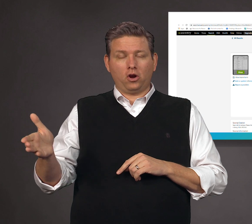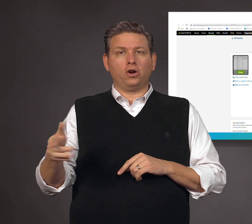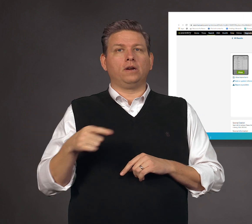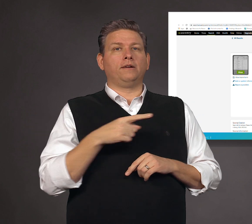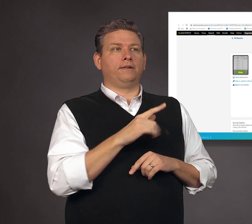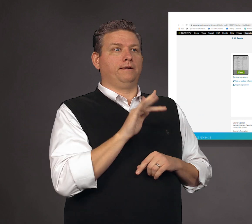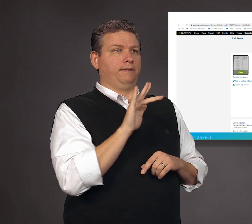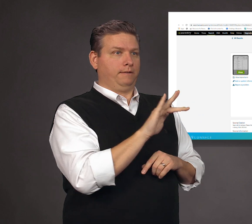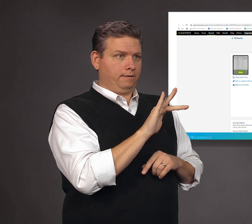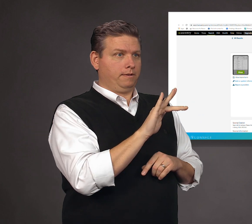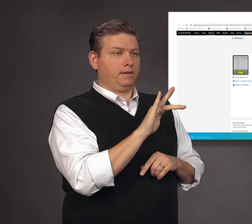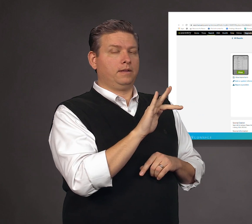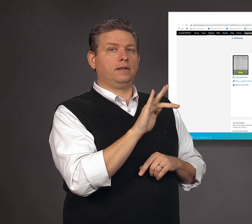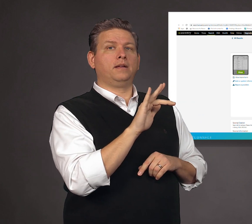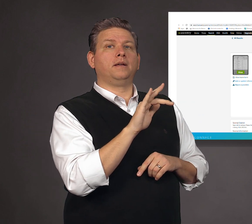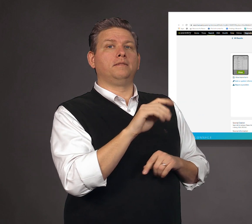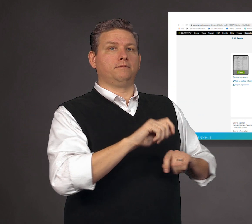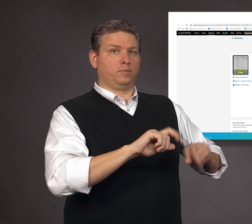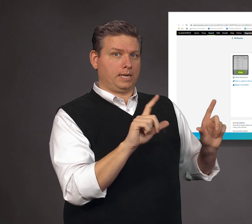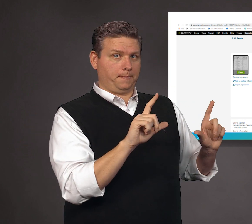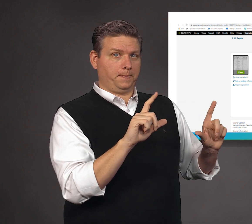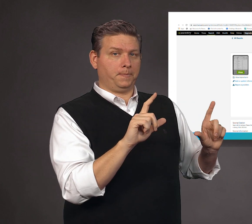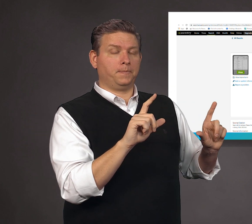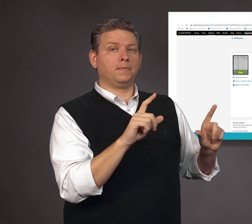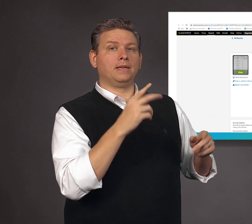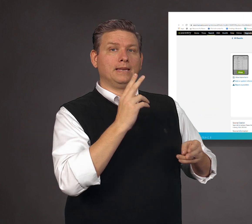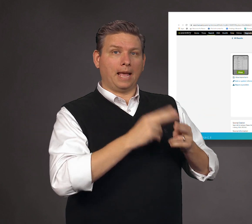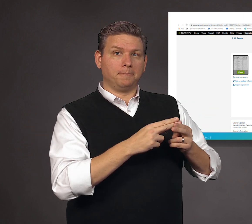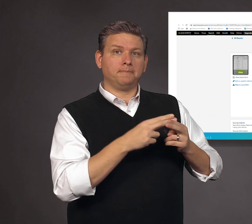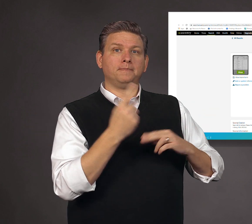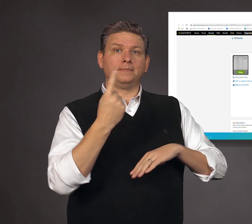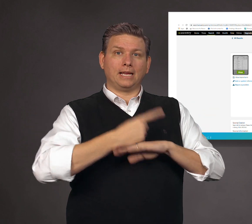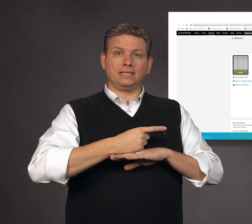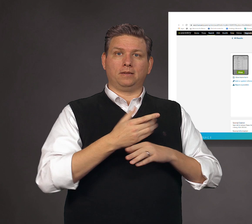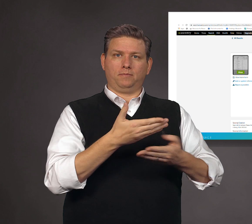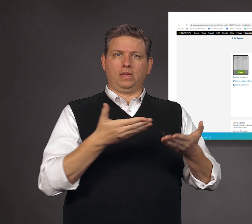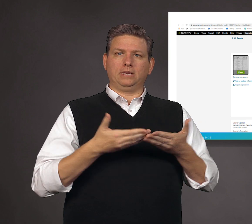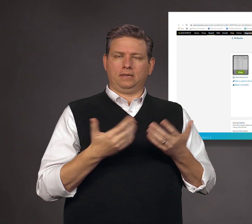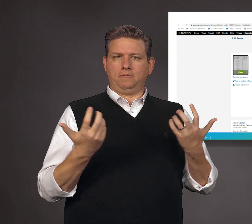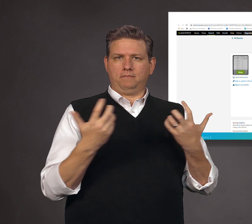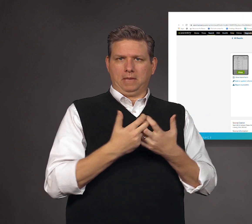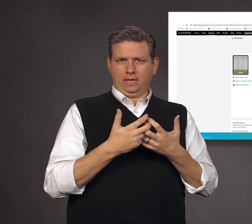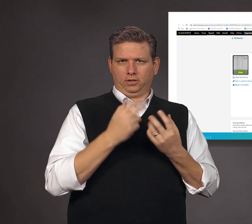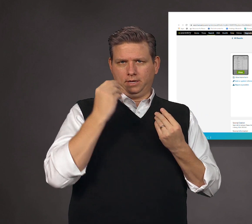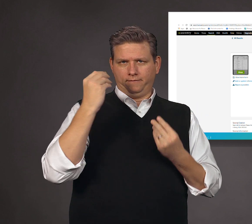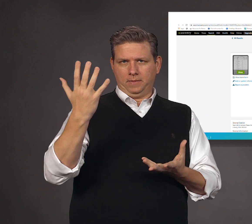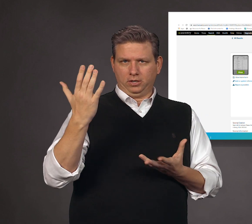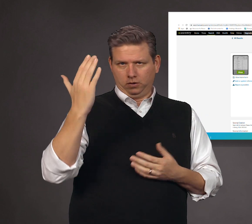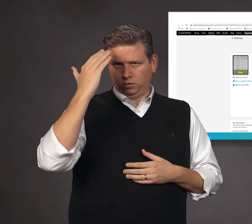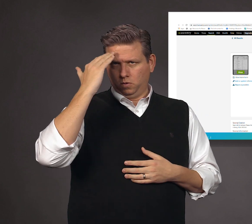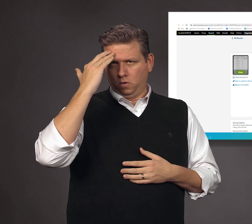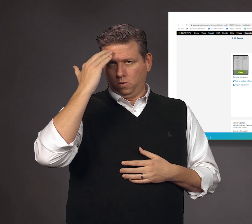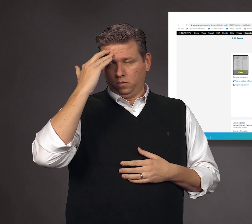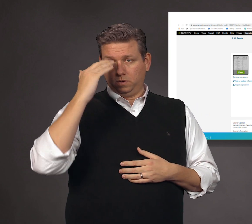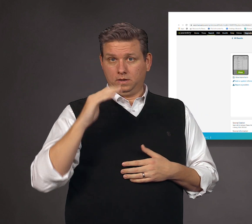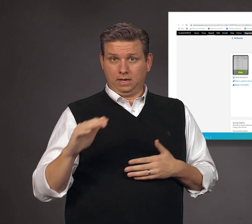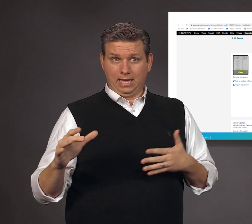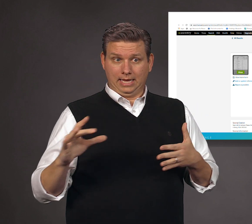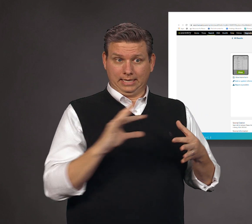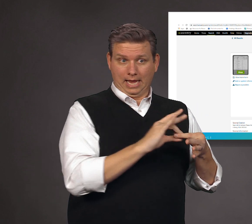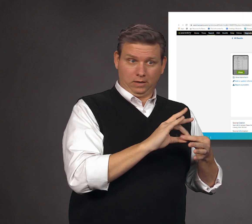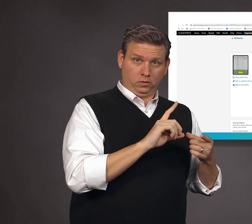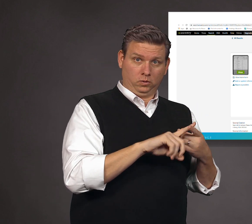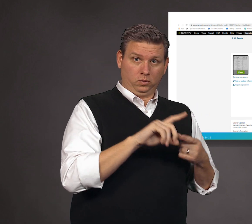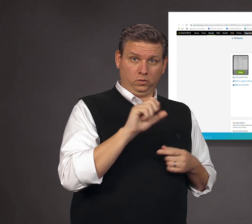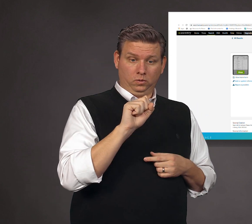bring up the record page. I could see that the names, dates, and places matched known information. To attach this record to Sophia